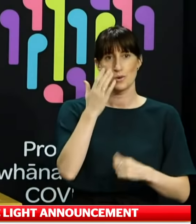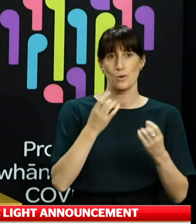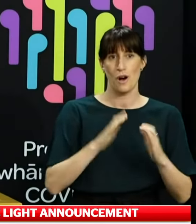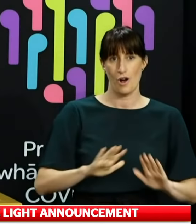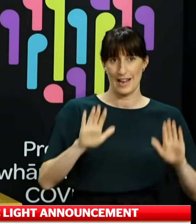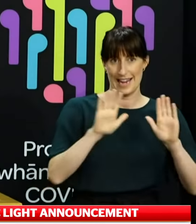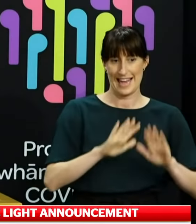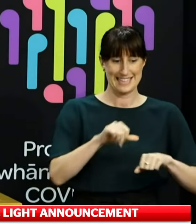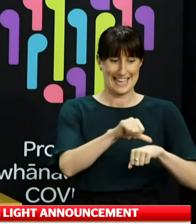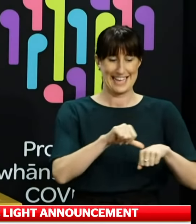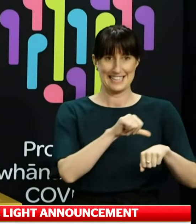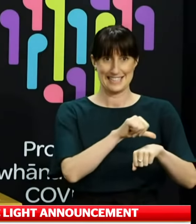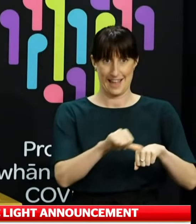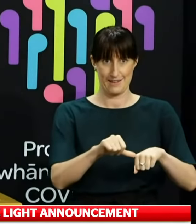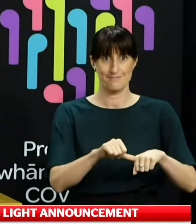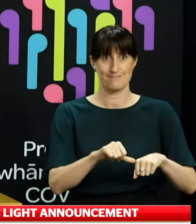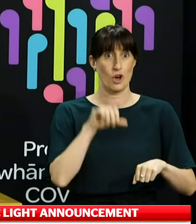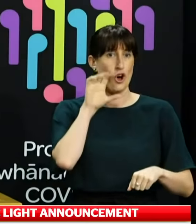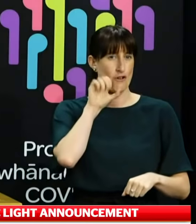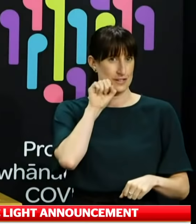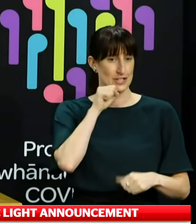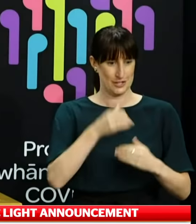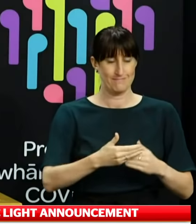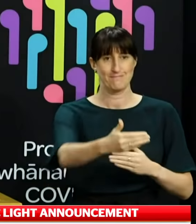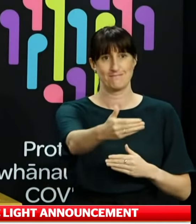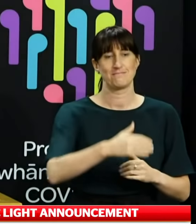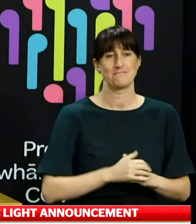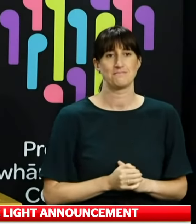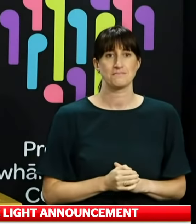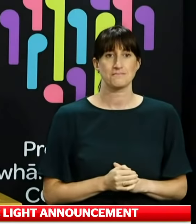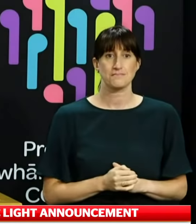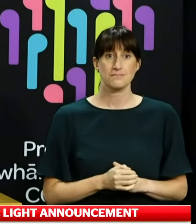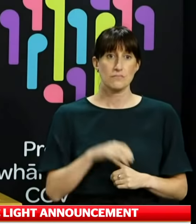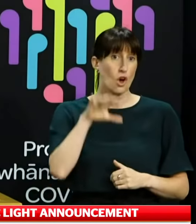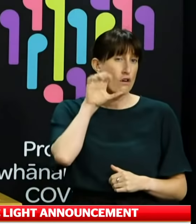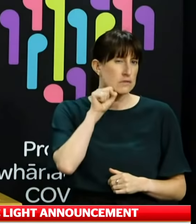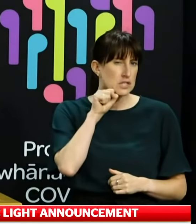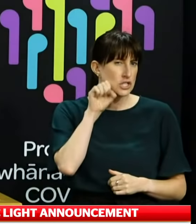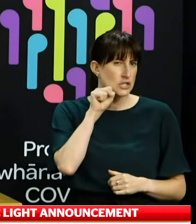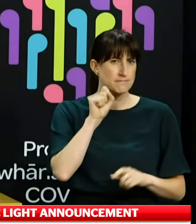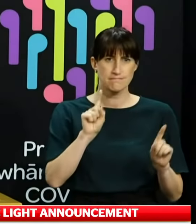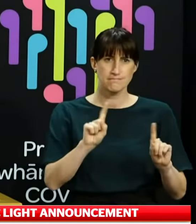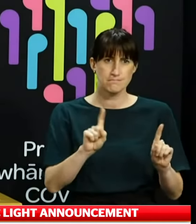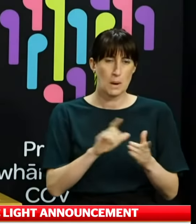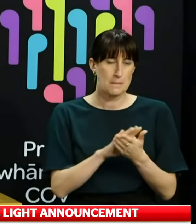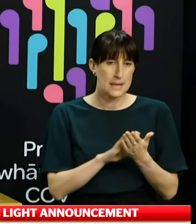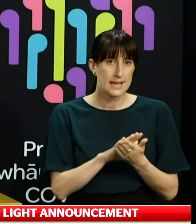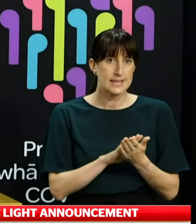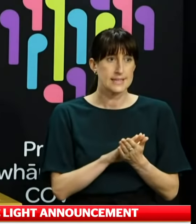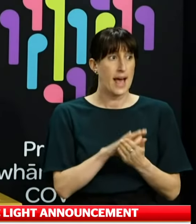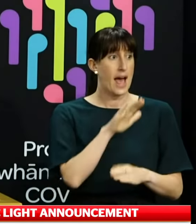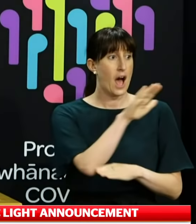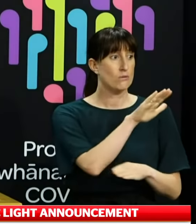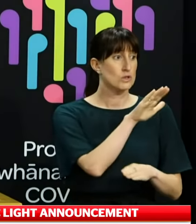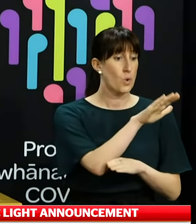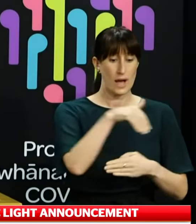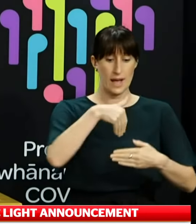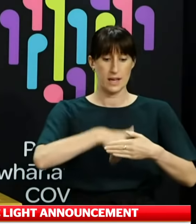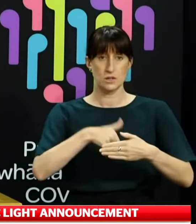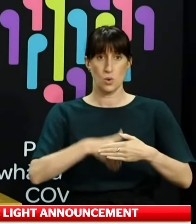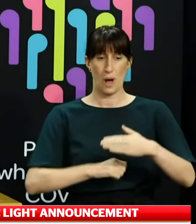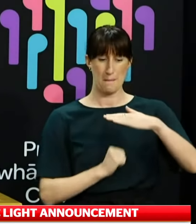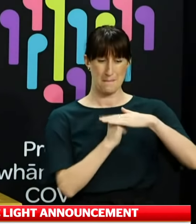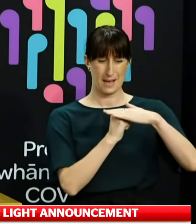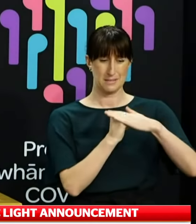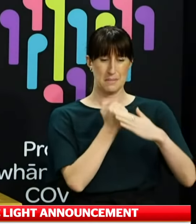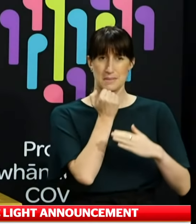weekend. So a quick recap of what does orange mean. There are no indoor or outdoor capacity limits, and the seated and